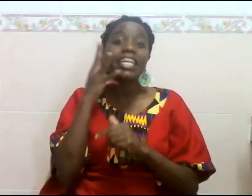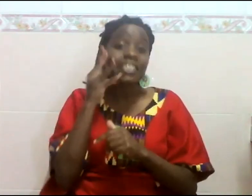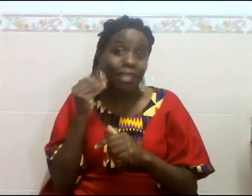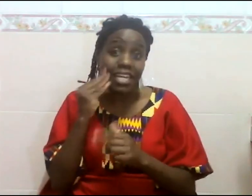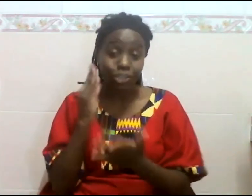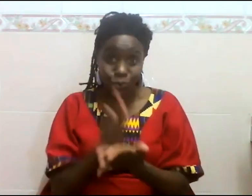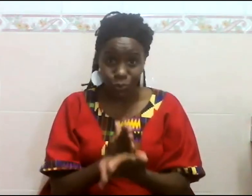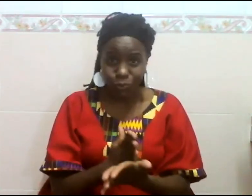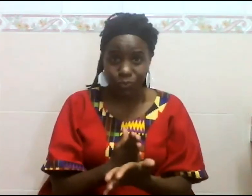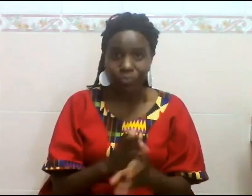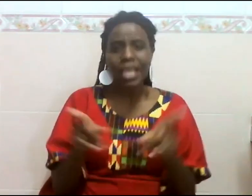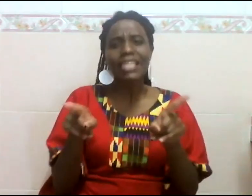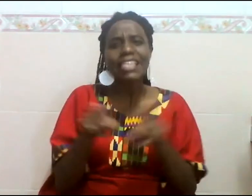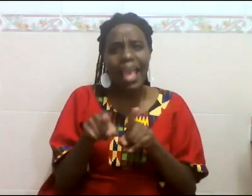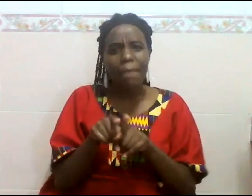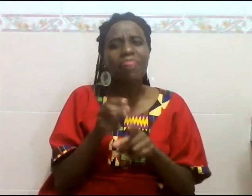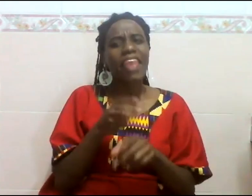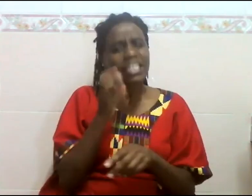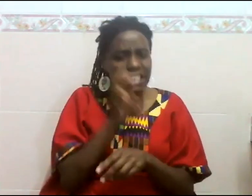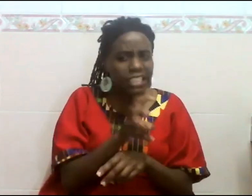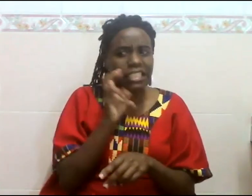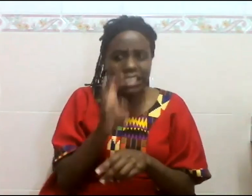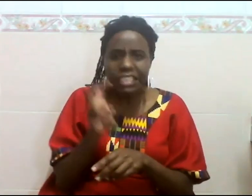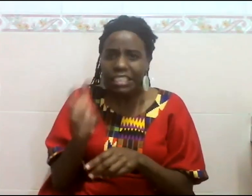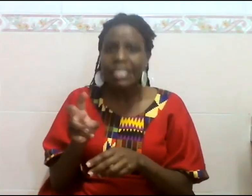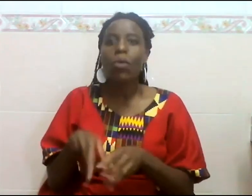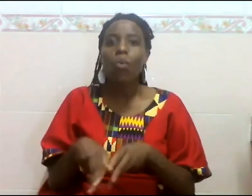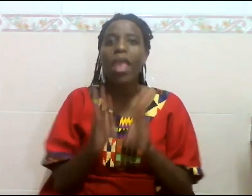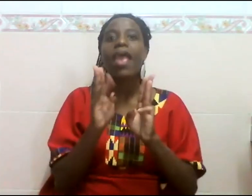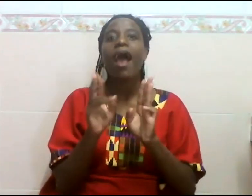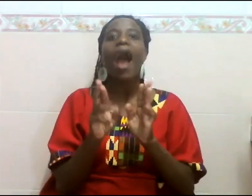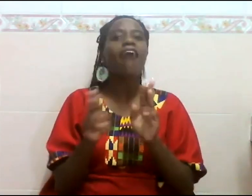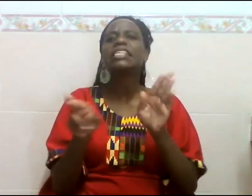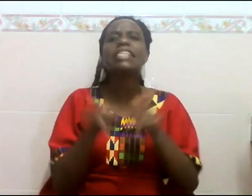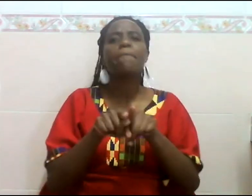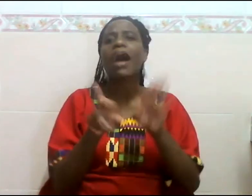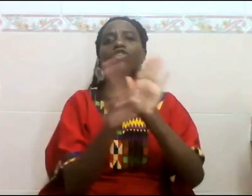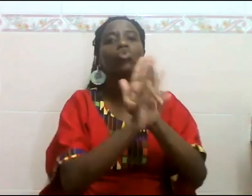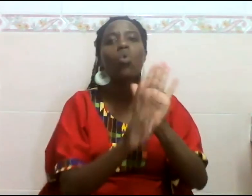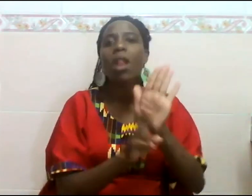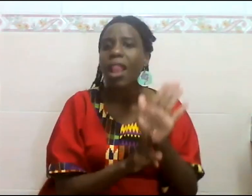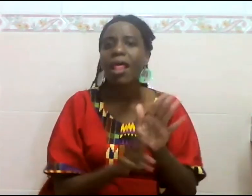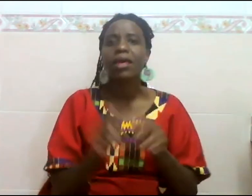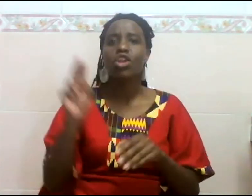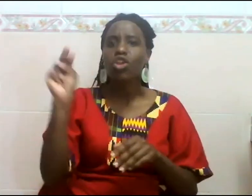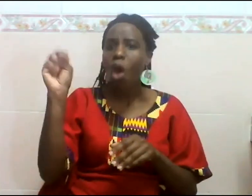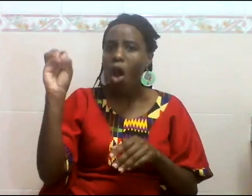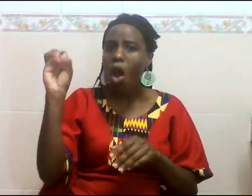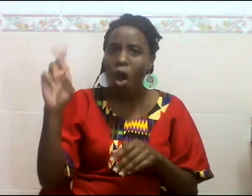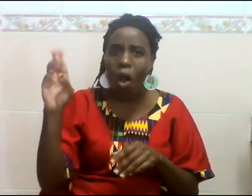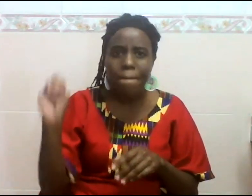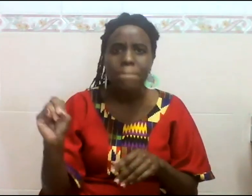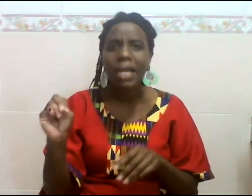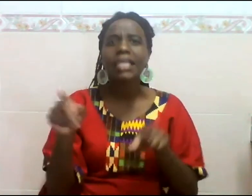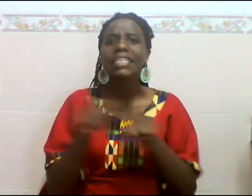they are saying it as if that's the norm and that is the way it should be. So I feel that if there is a way this paper could be, I don't know where,